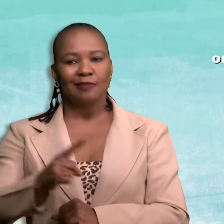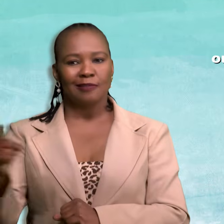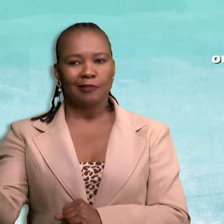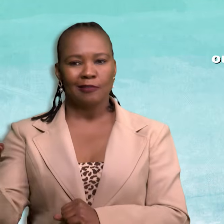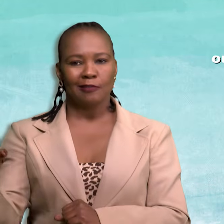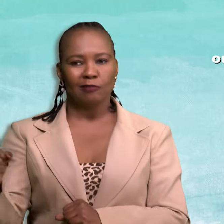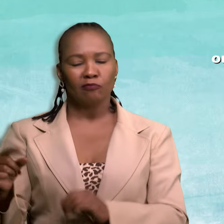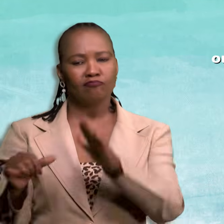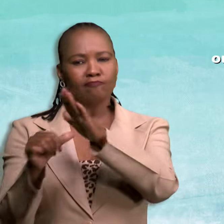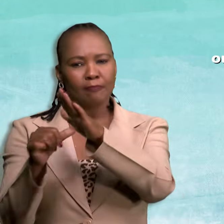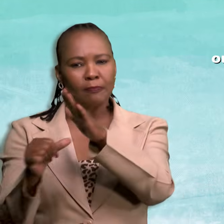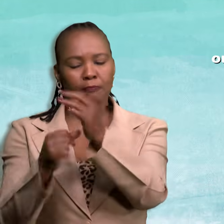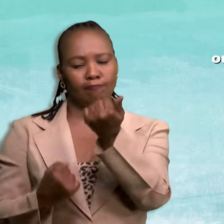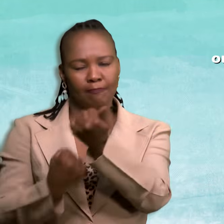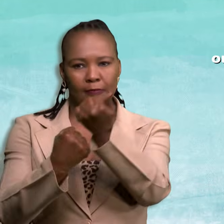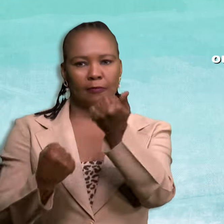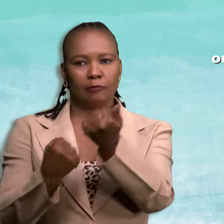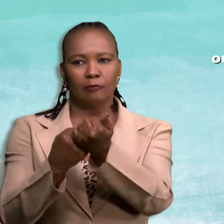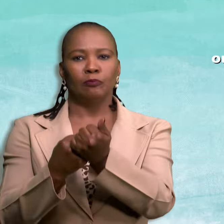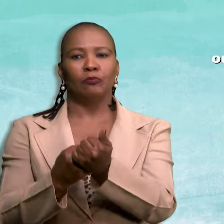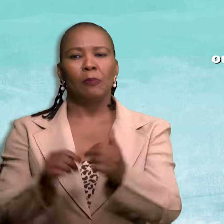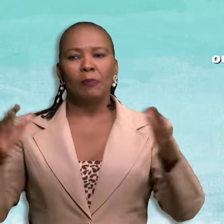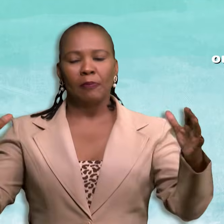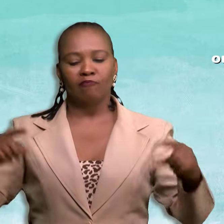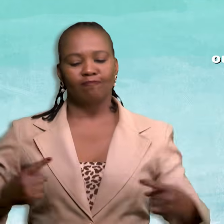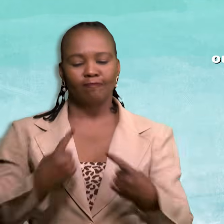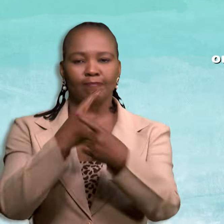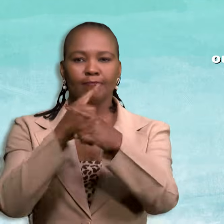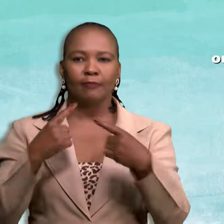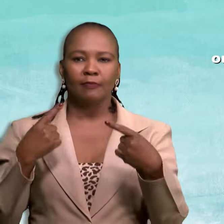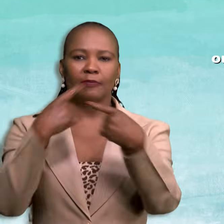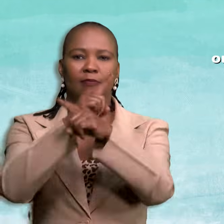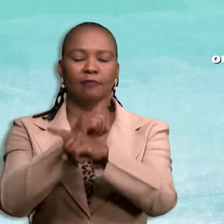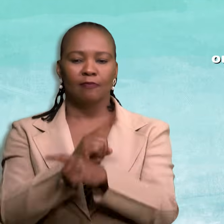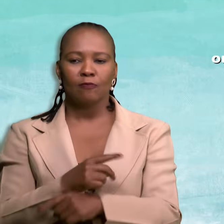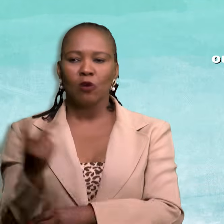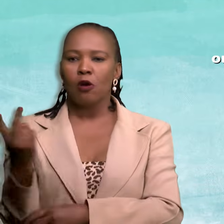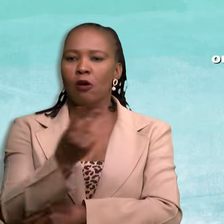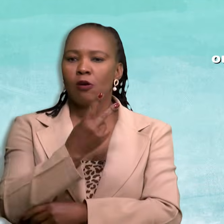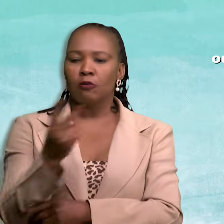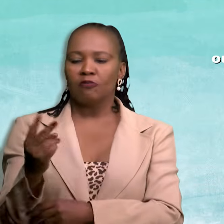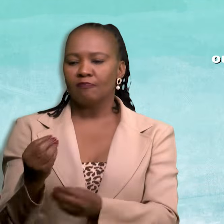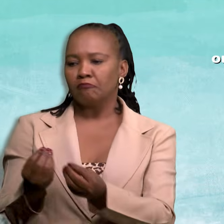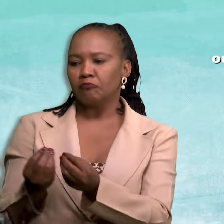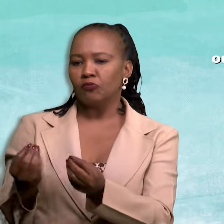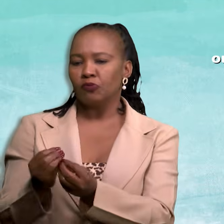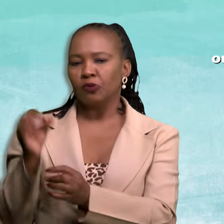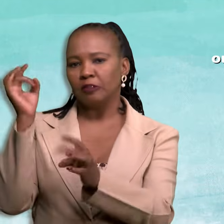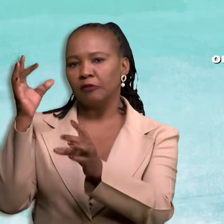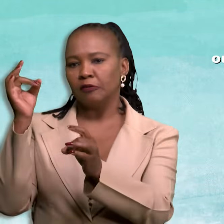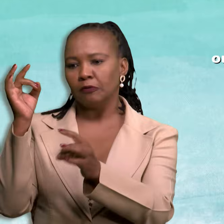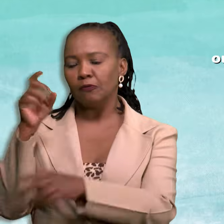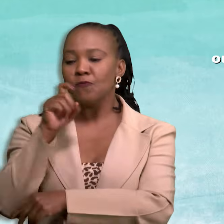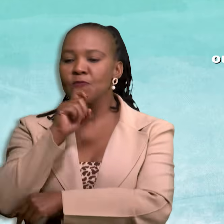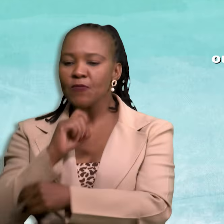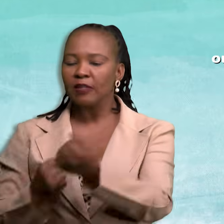2 to 3 substantiating points to support the main argument, as well as the sources of information